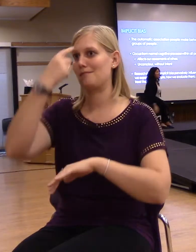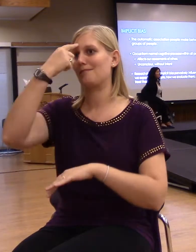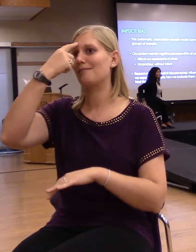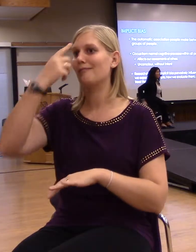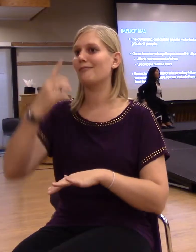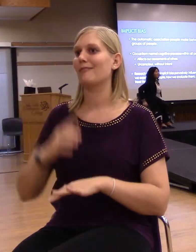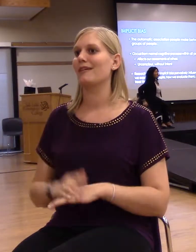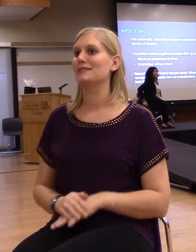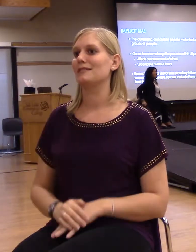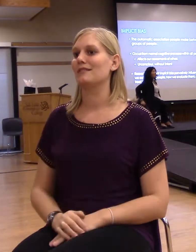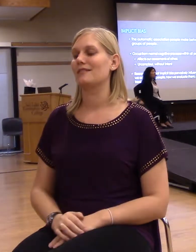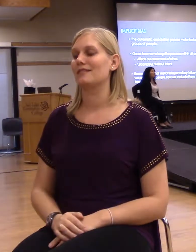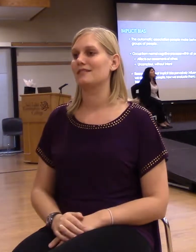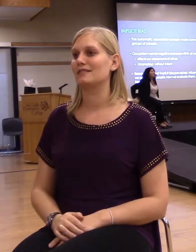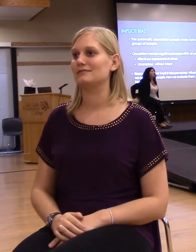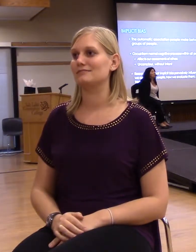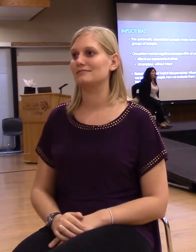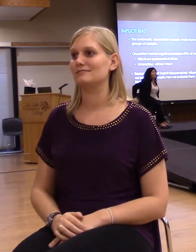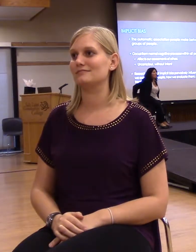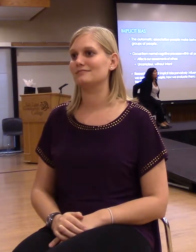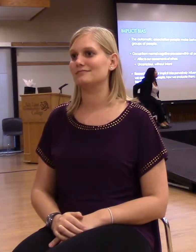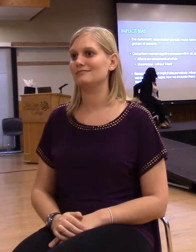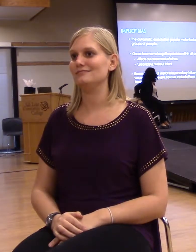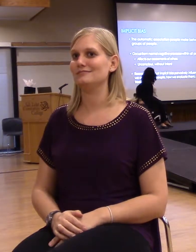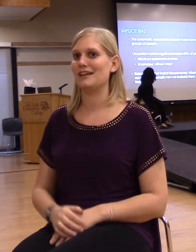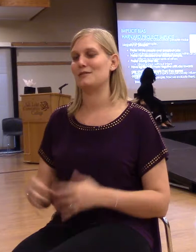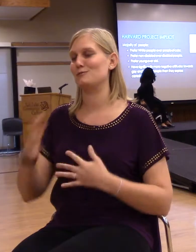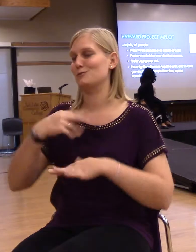what's consistent with that messaging, again, those social norms.